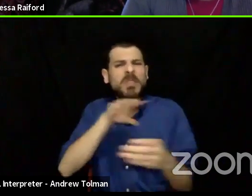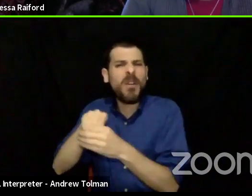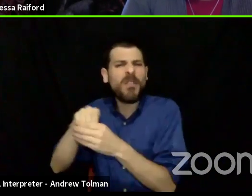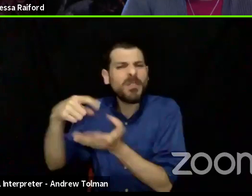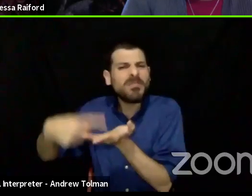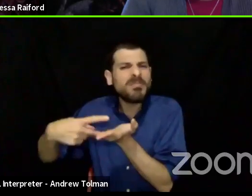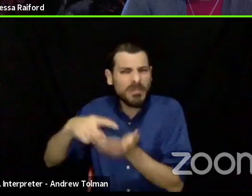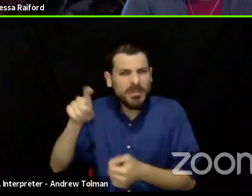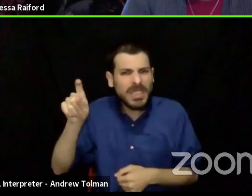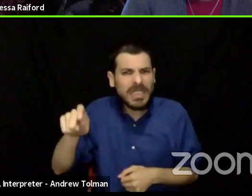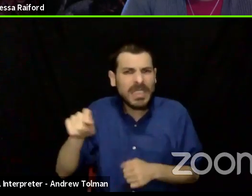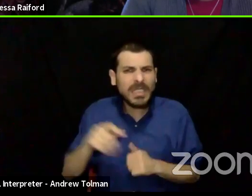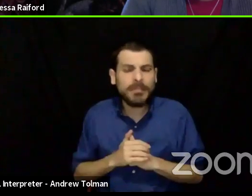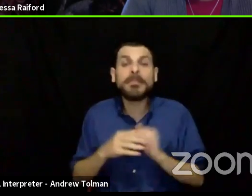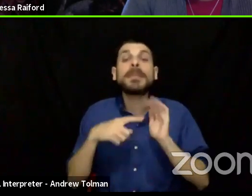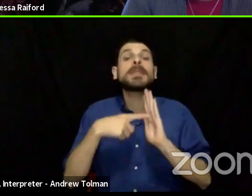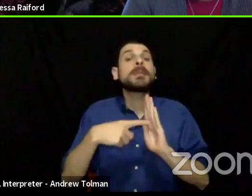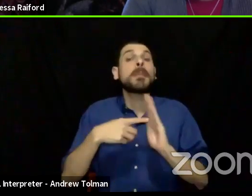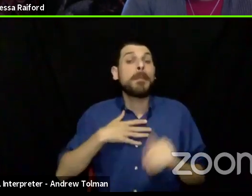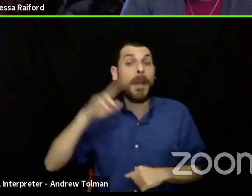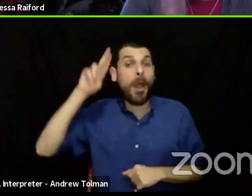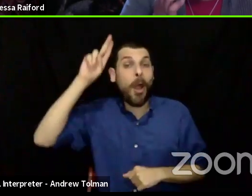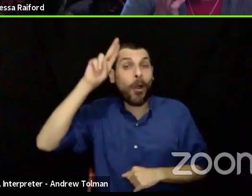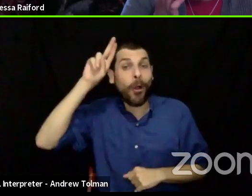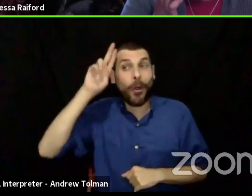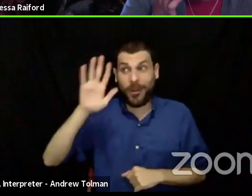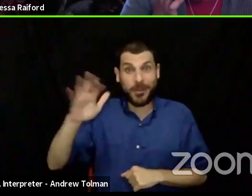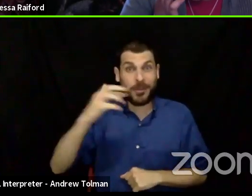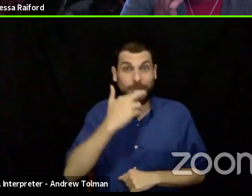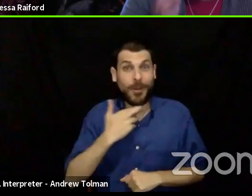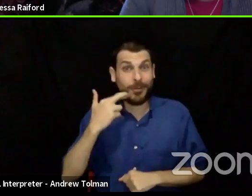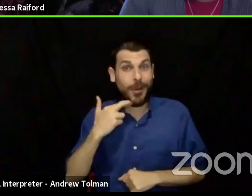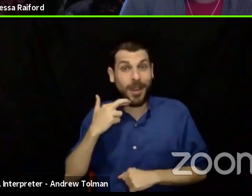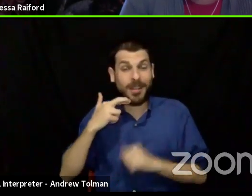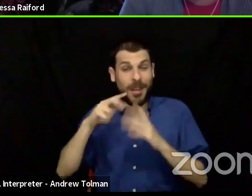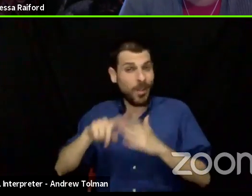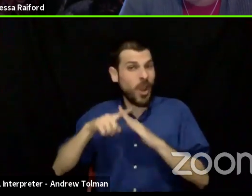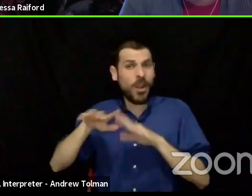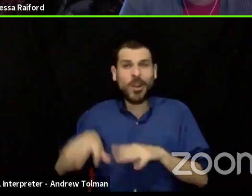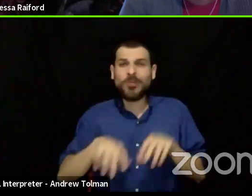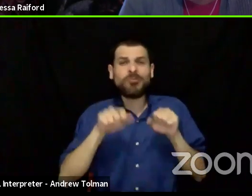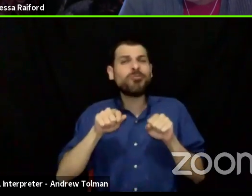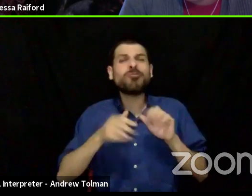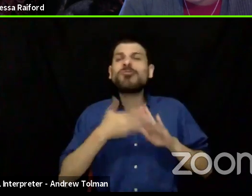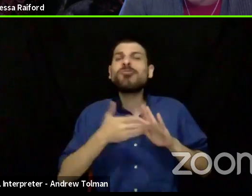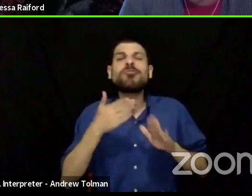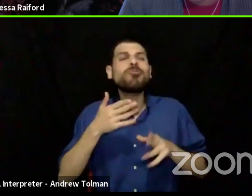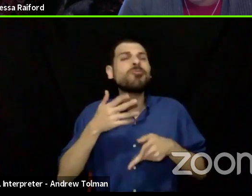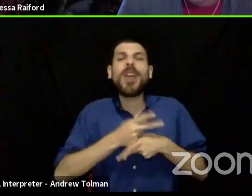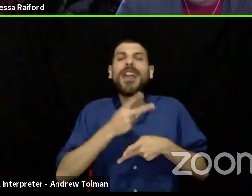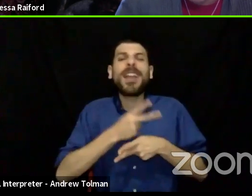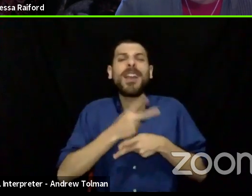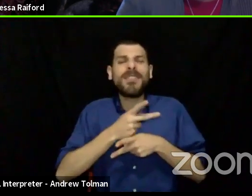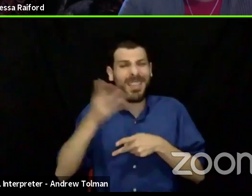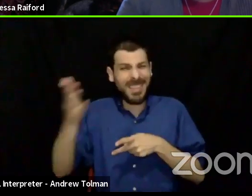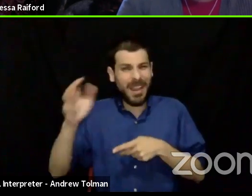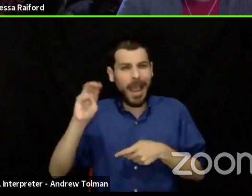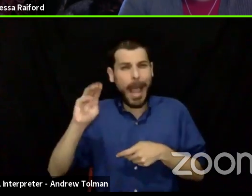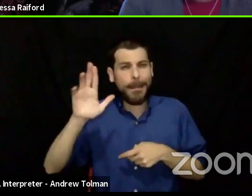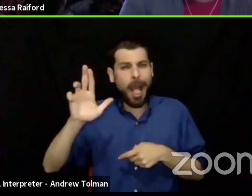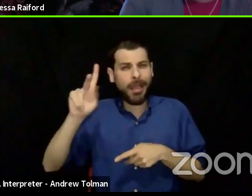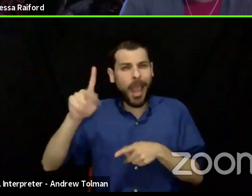to save my uncle's restaurant that used to be my grandmother's restaurant on Martin Luther King and Shaver is that the